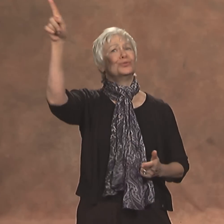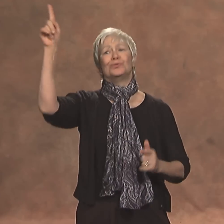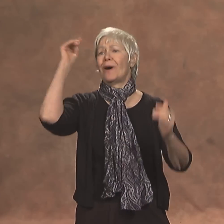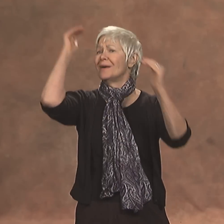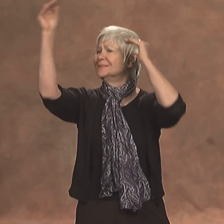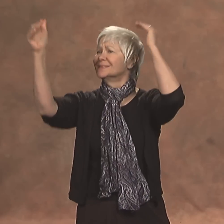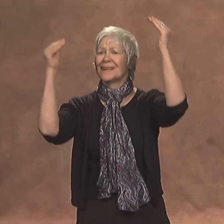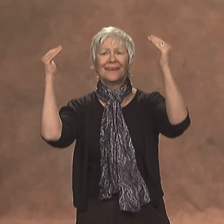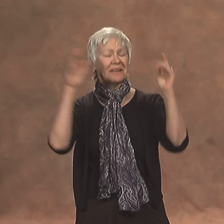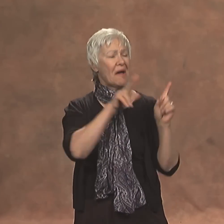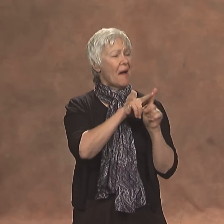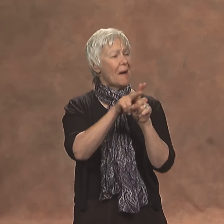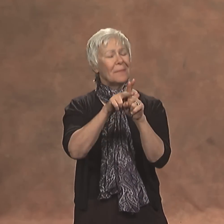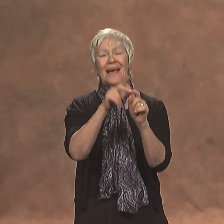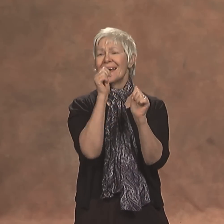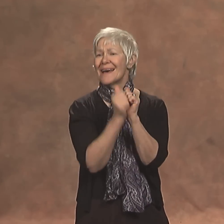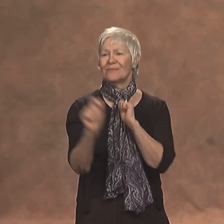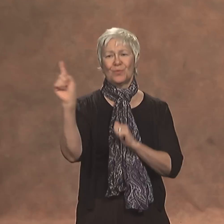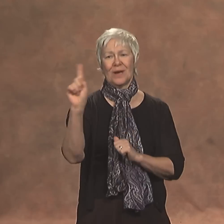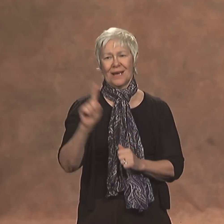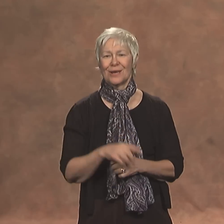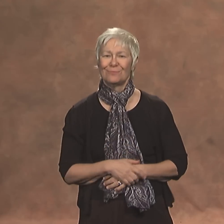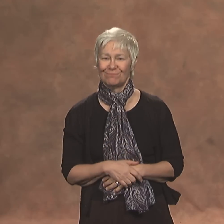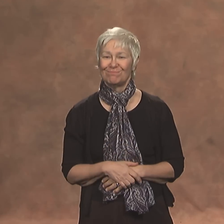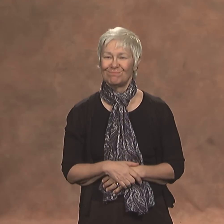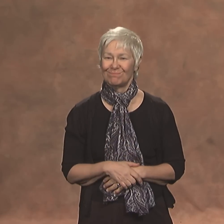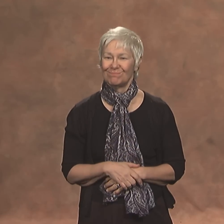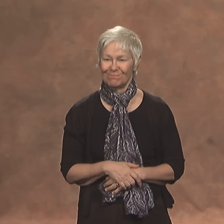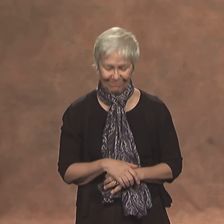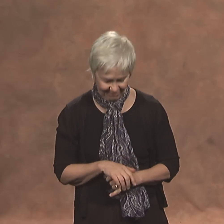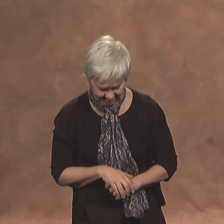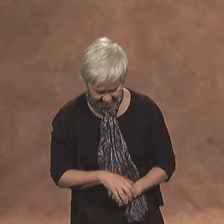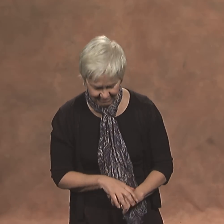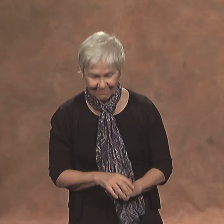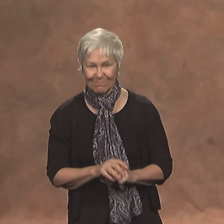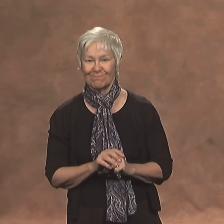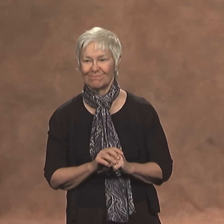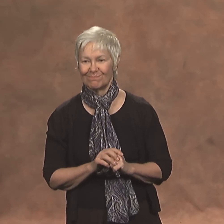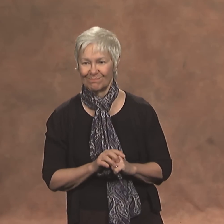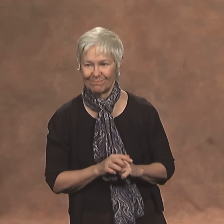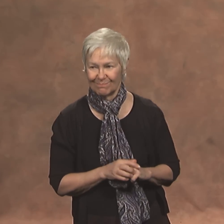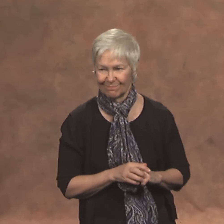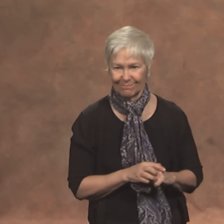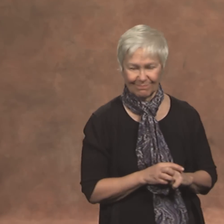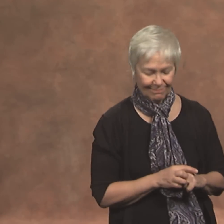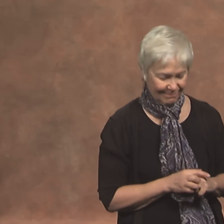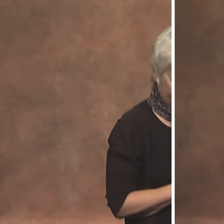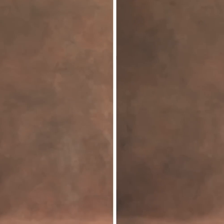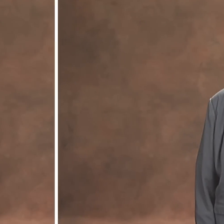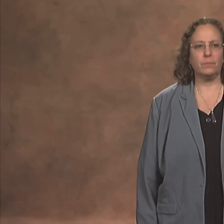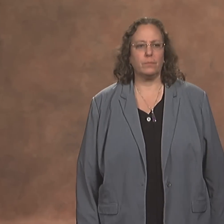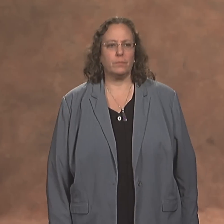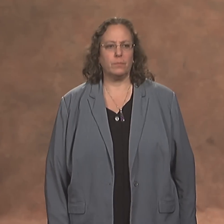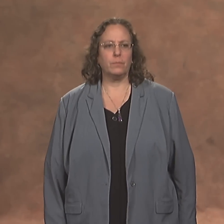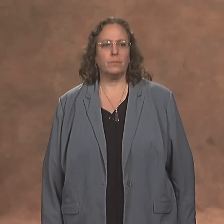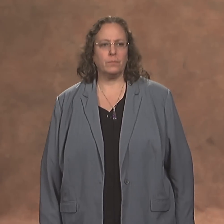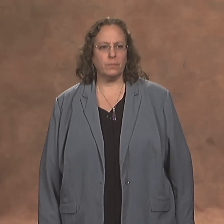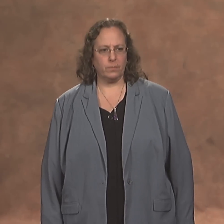is critical to learning for everyone from infancy to adulthood. Is there any